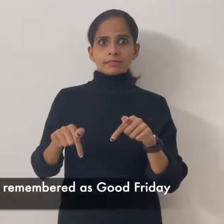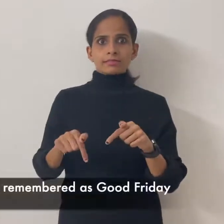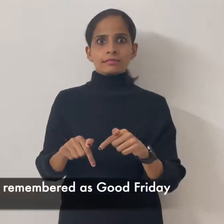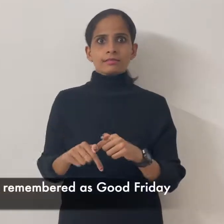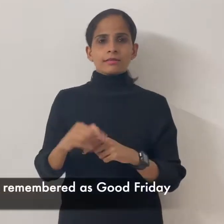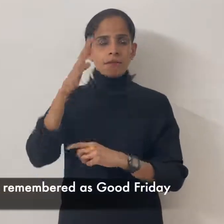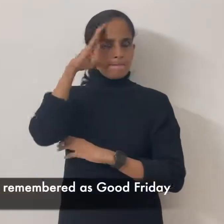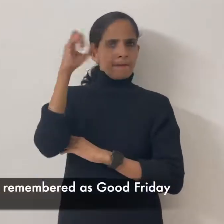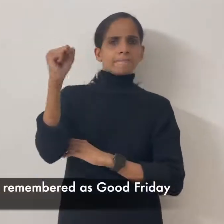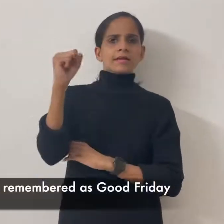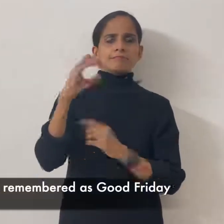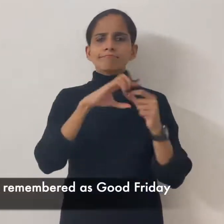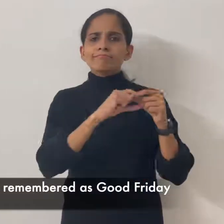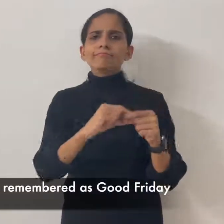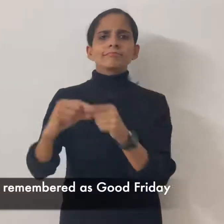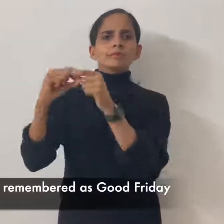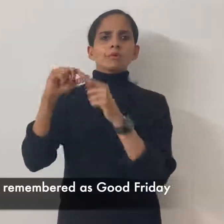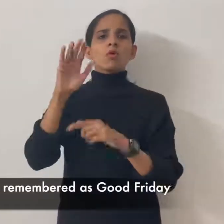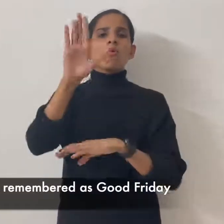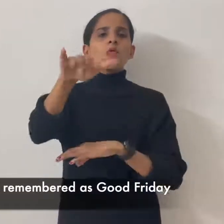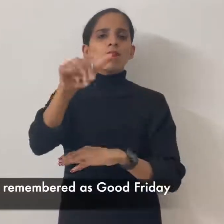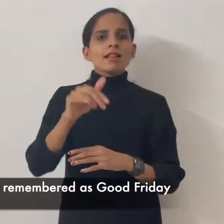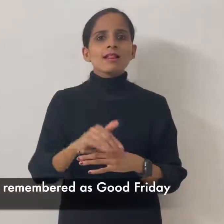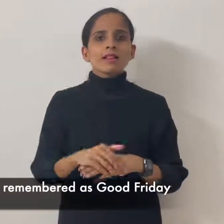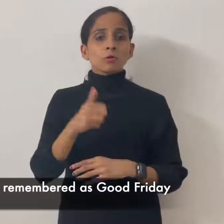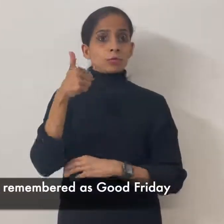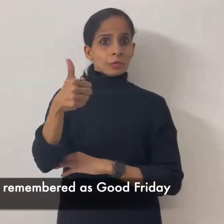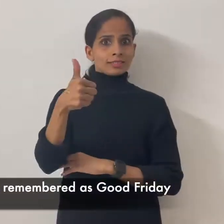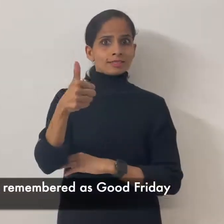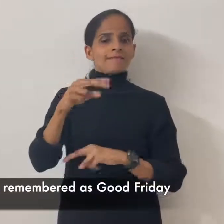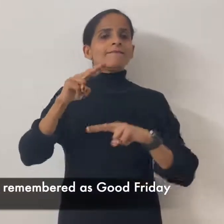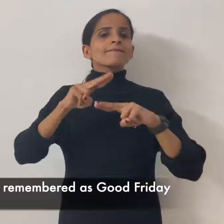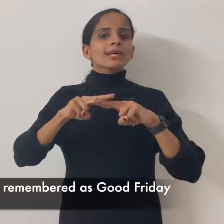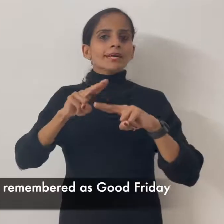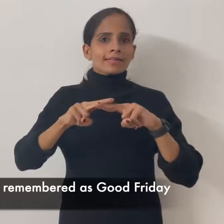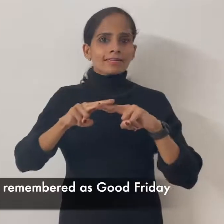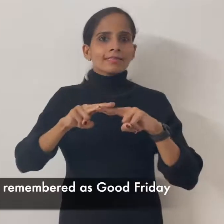It is a holiday and is remembered as Good Friday.